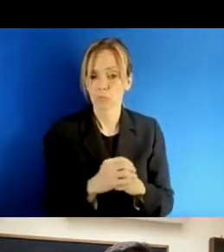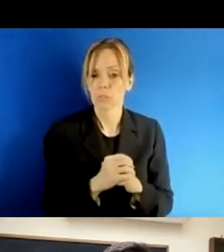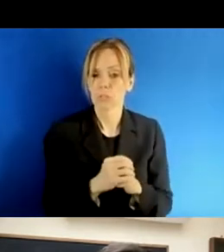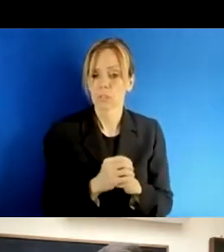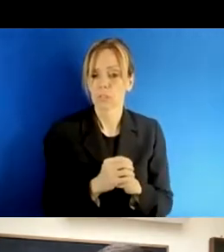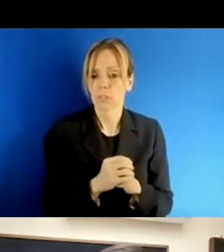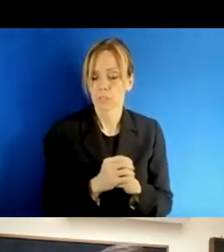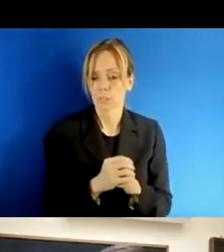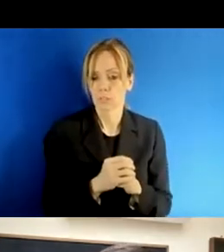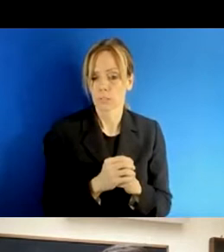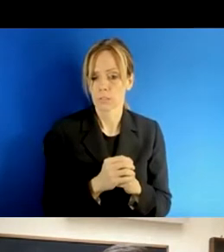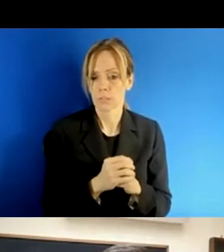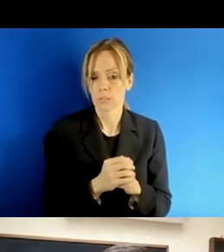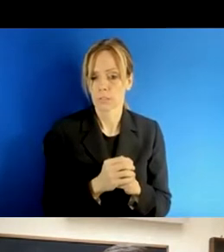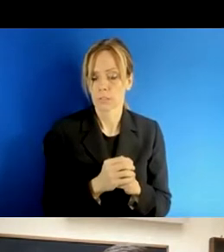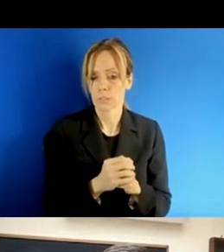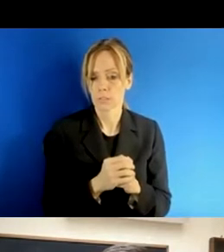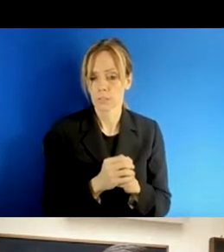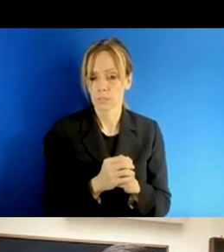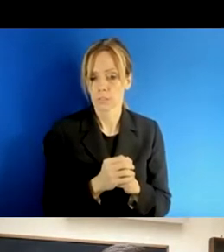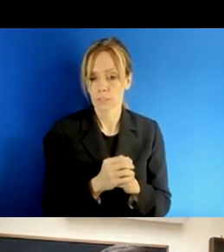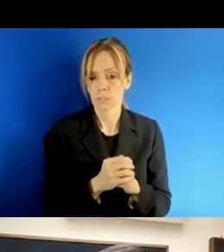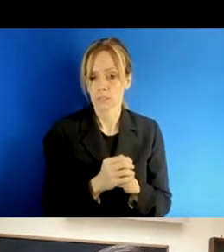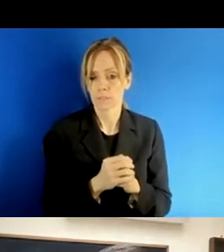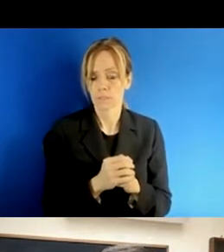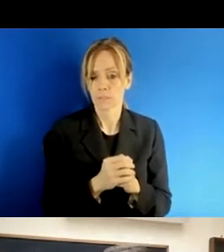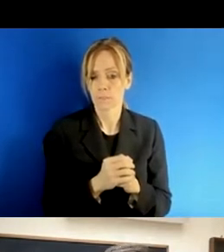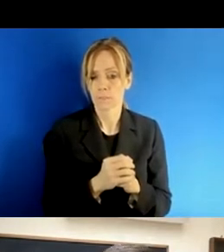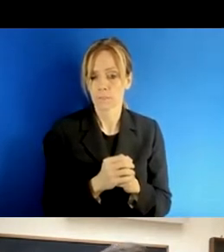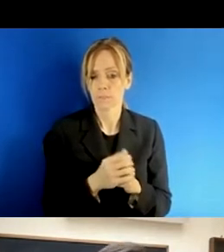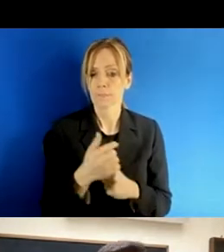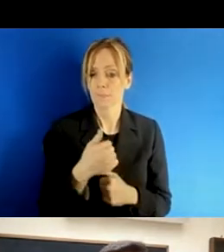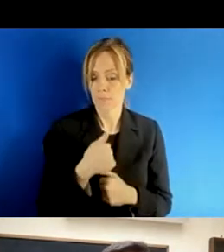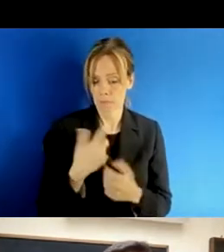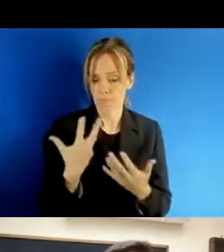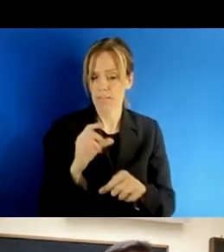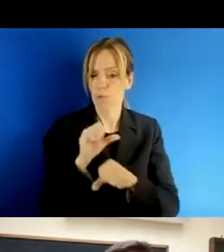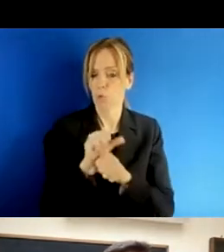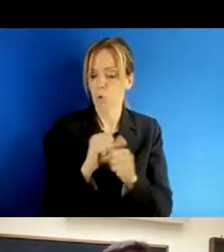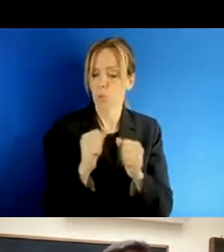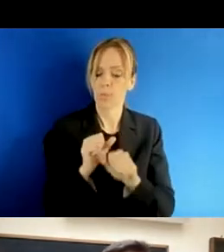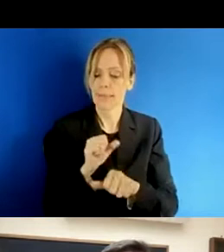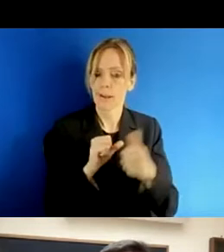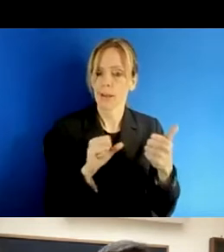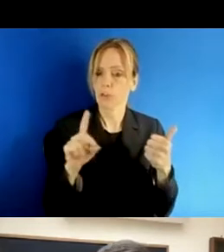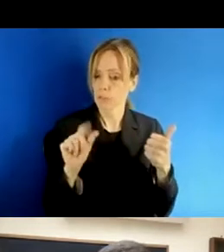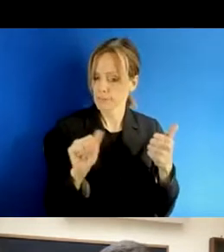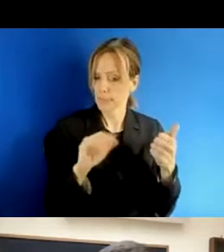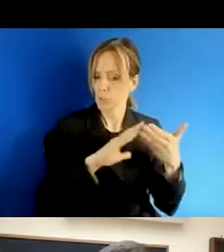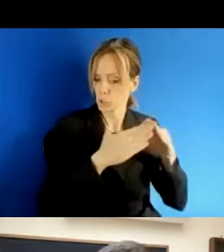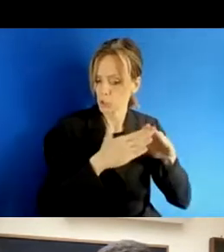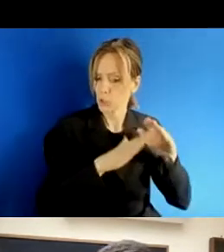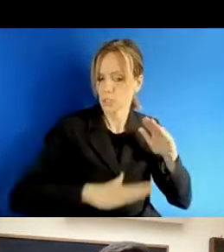Having done a lot of work with the other disabled community on campus and